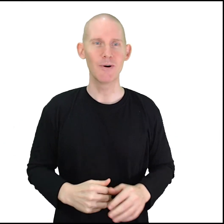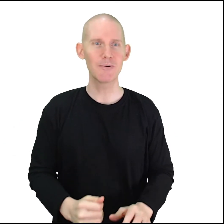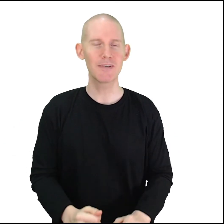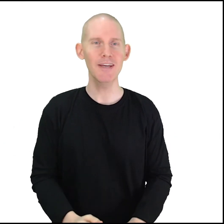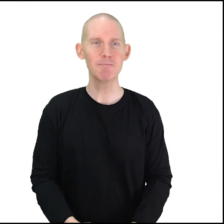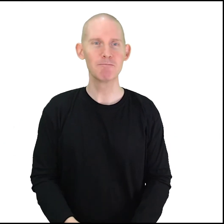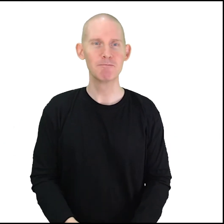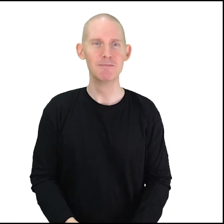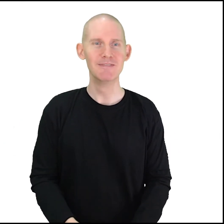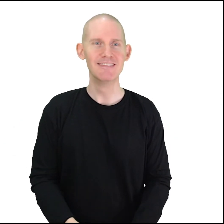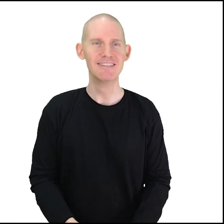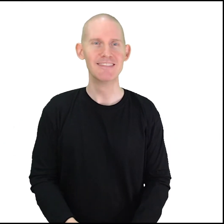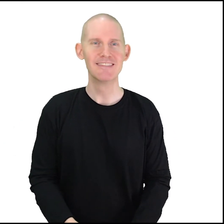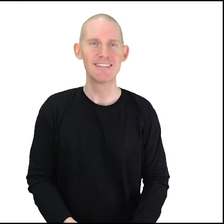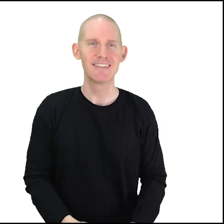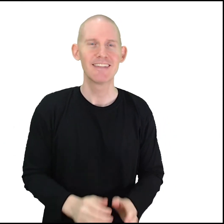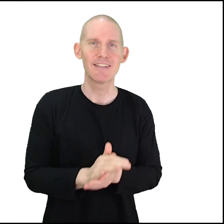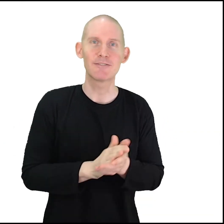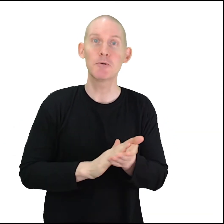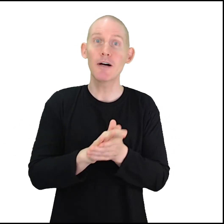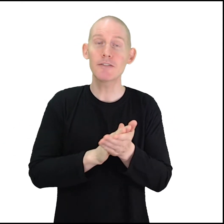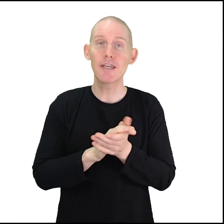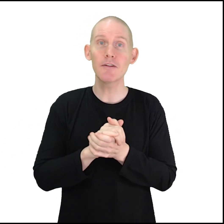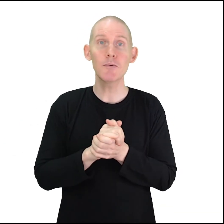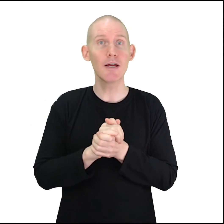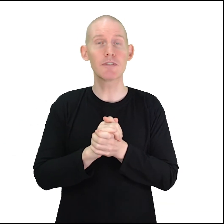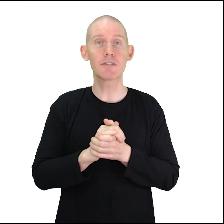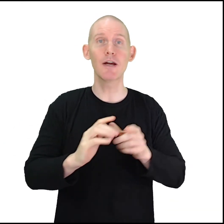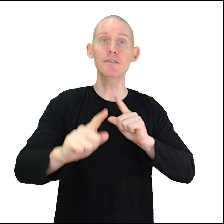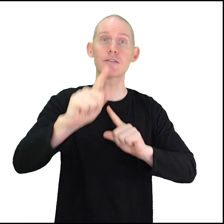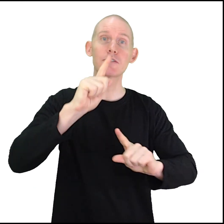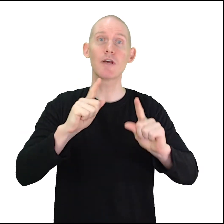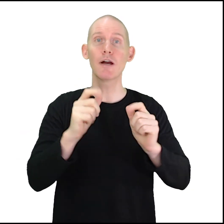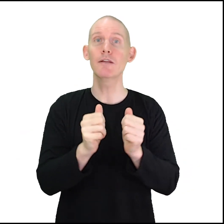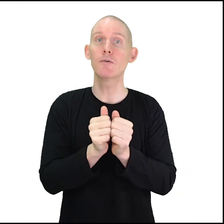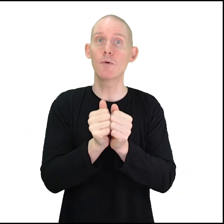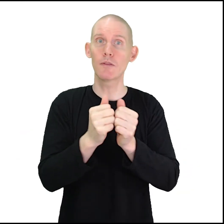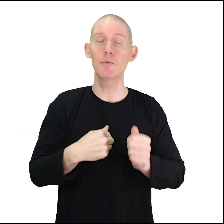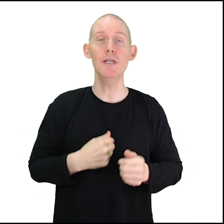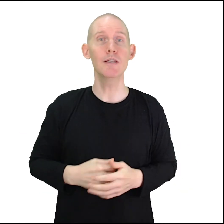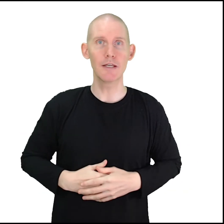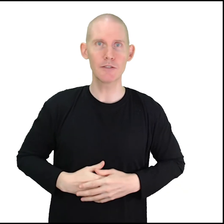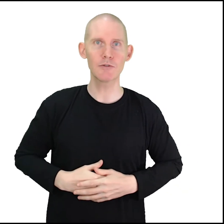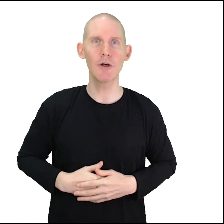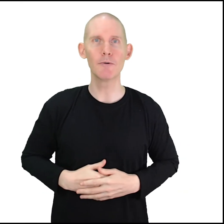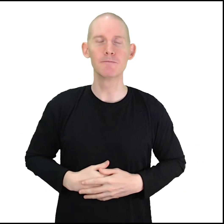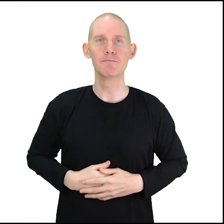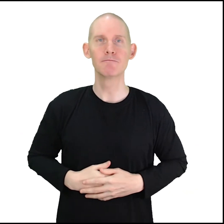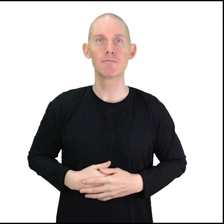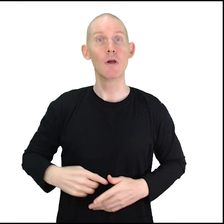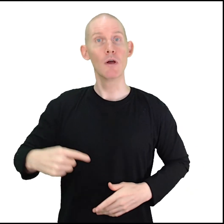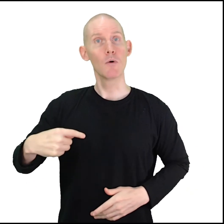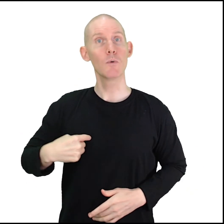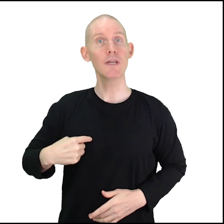Okay. Let's do it all together. We have the signs. Sign with me, nice and slow. We